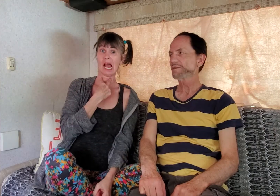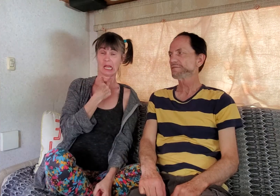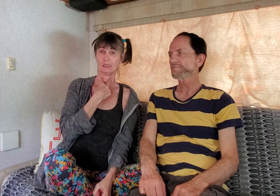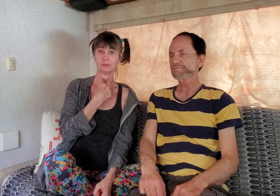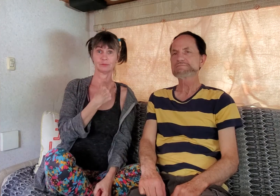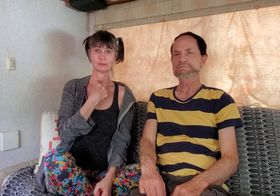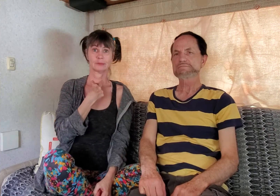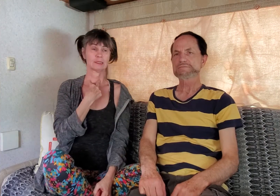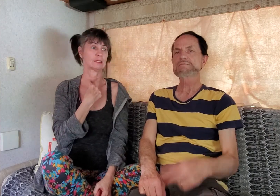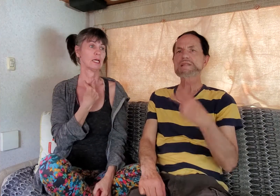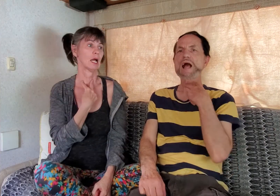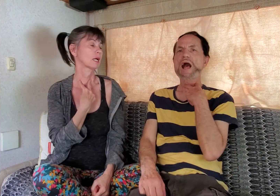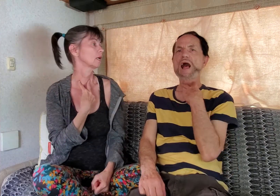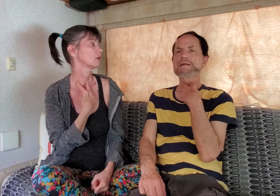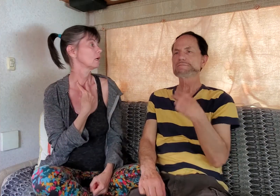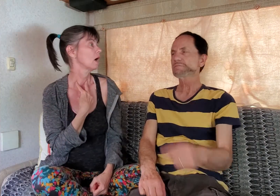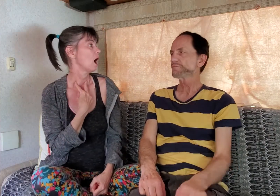stuck. It's stuck.